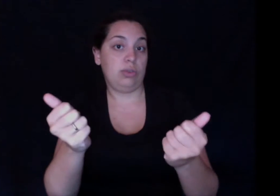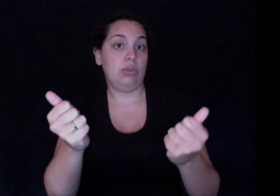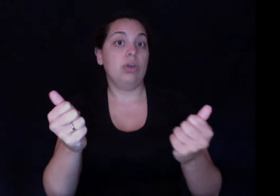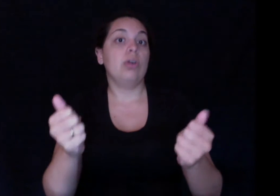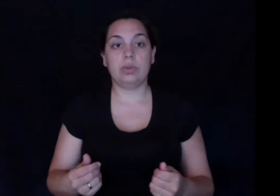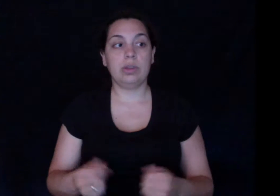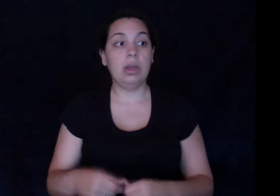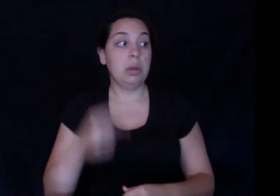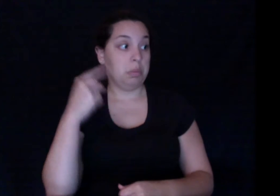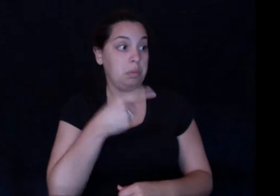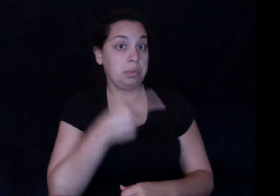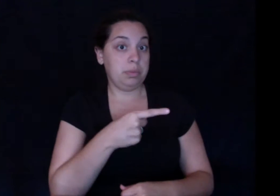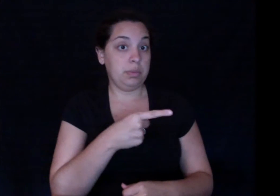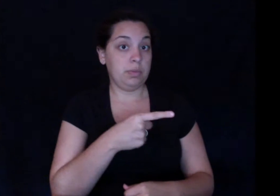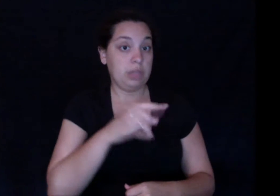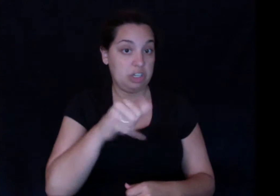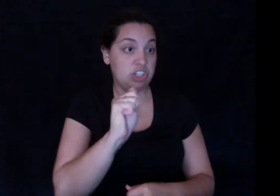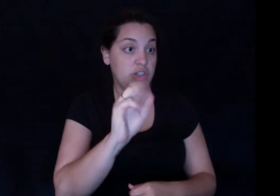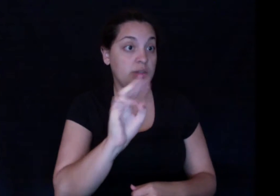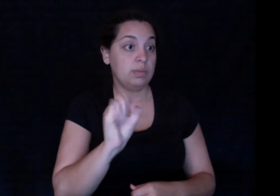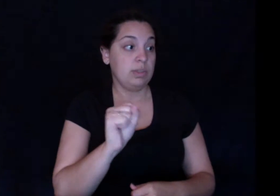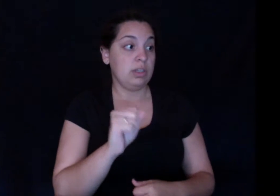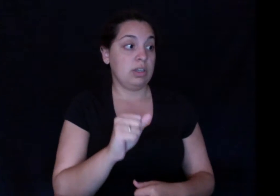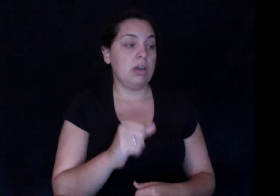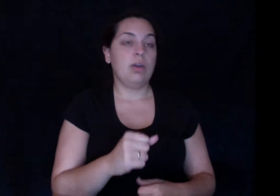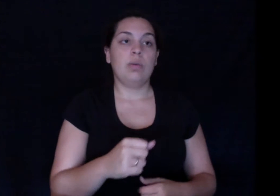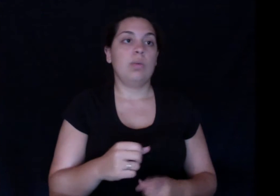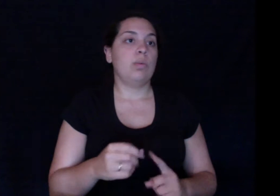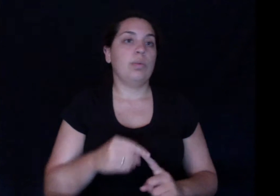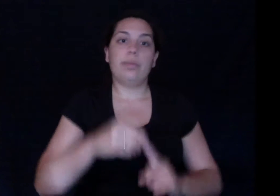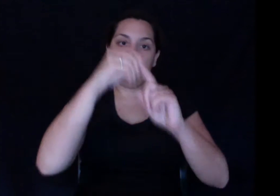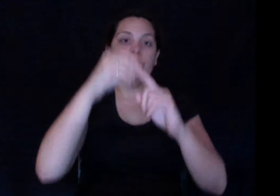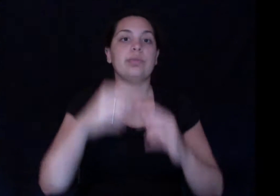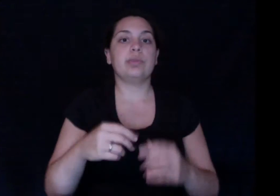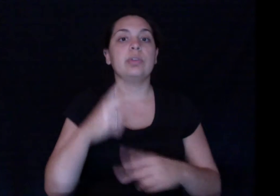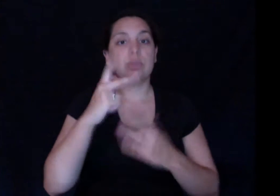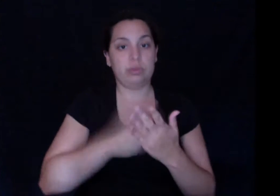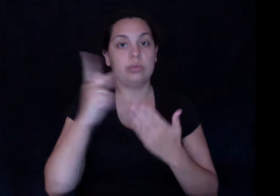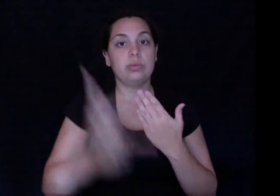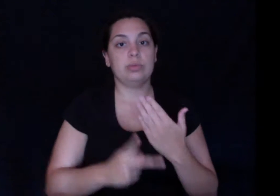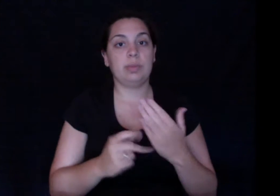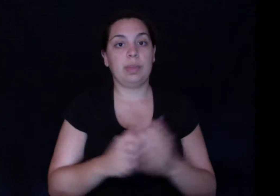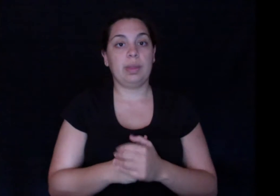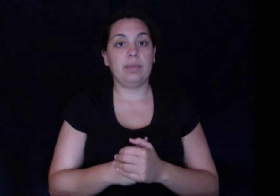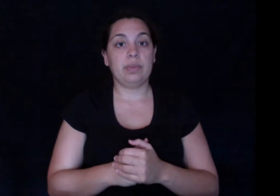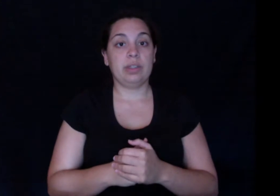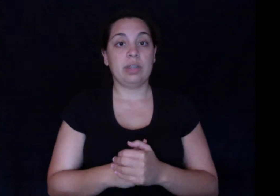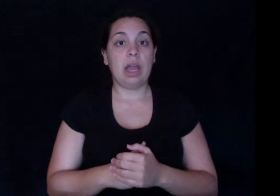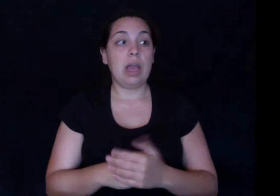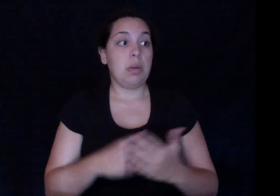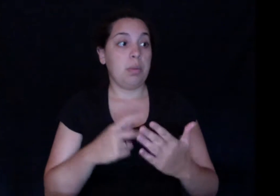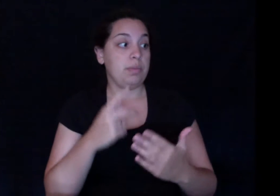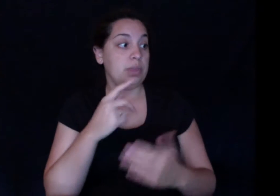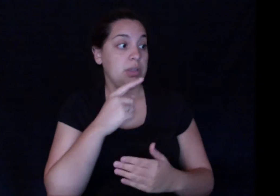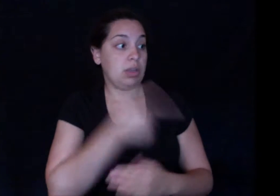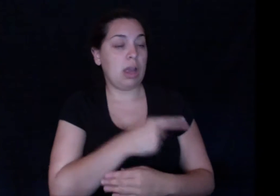for the immunisations really only began in the 1960s. So once this idea came about, it